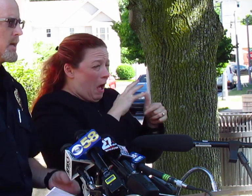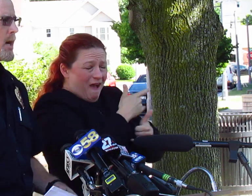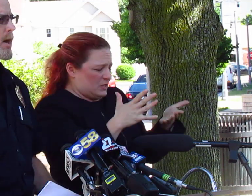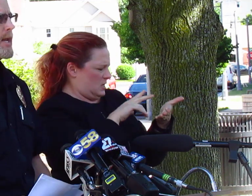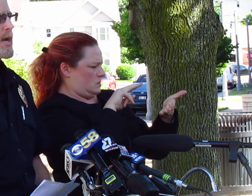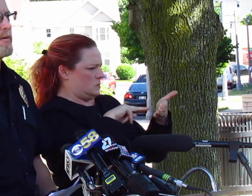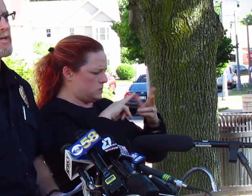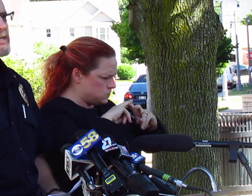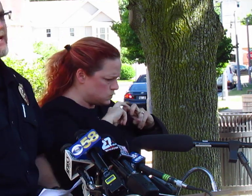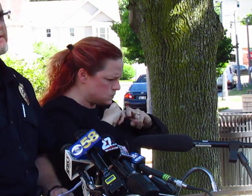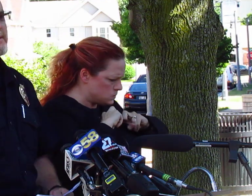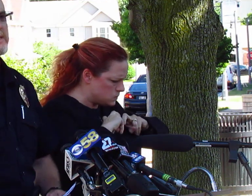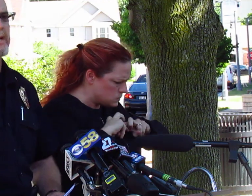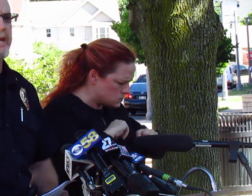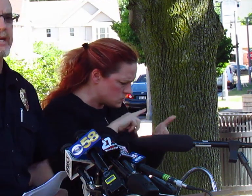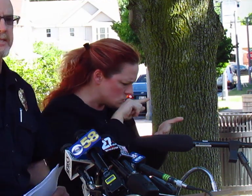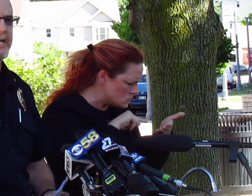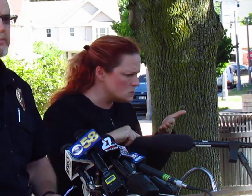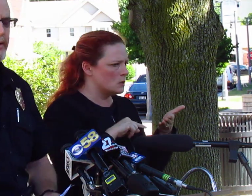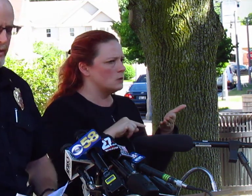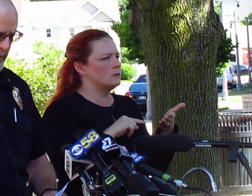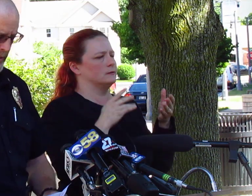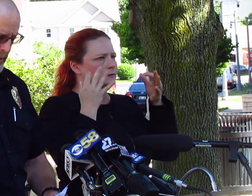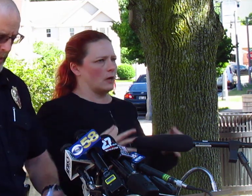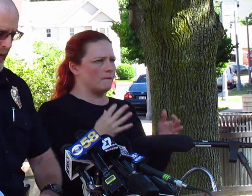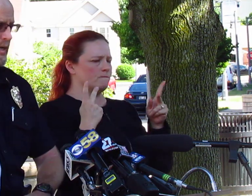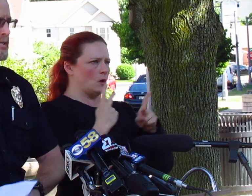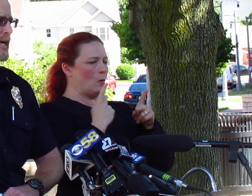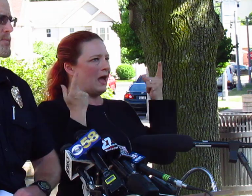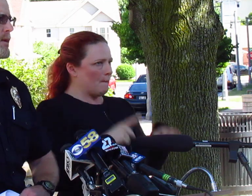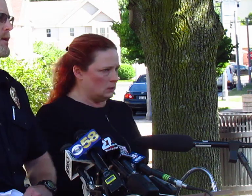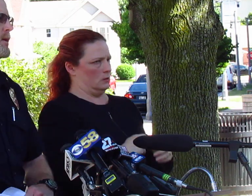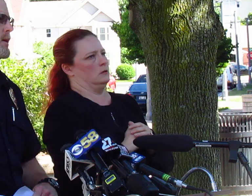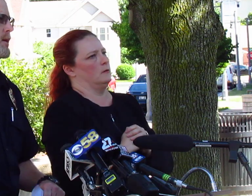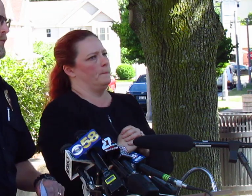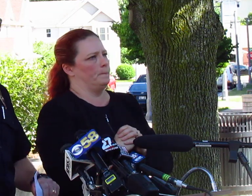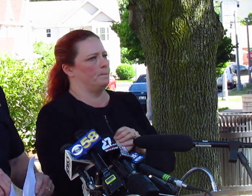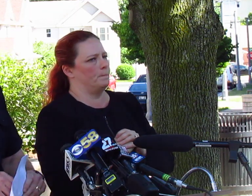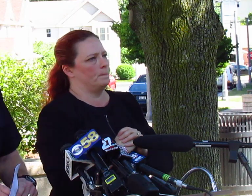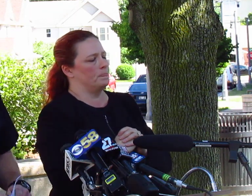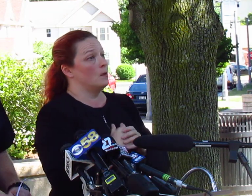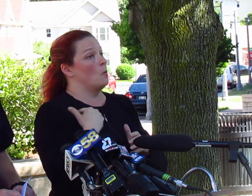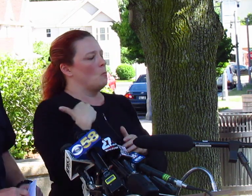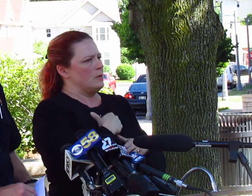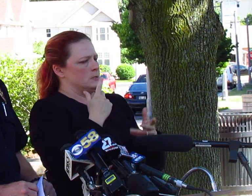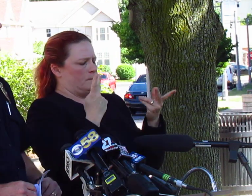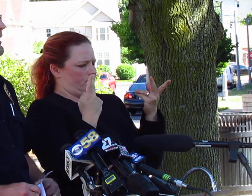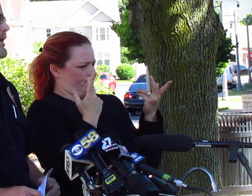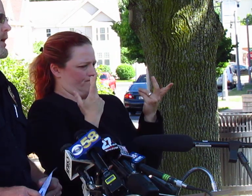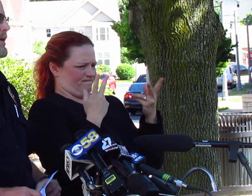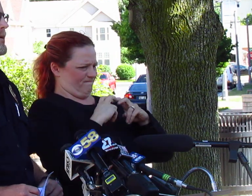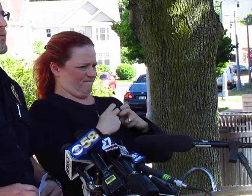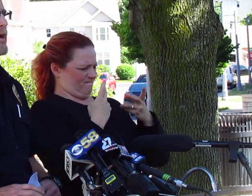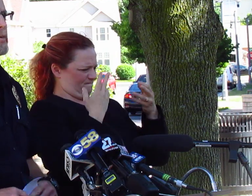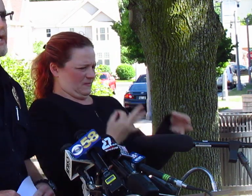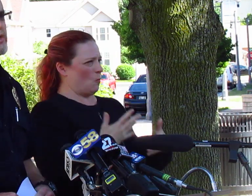evidence, all right? And our investigative team is gonna make an assessment. And they're gonna make an assessment if we're going to go down the realm of this,